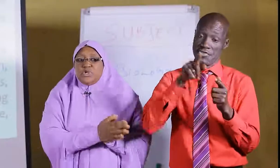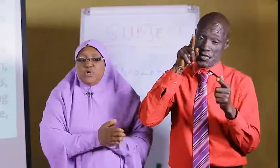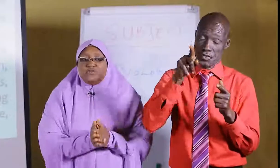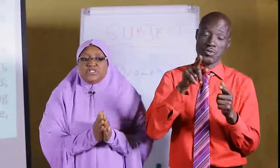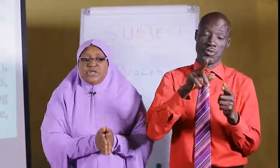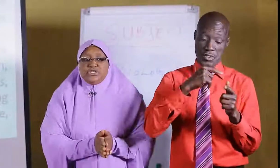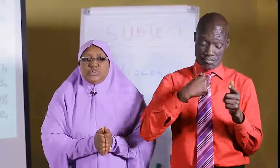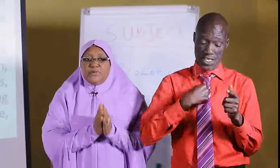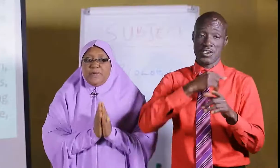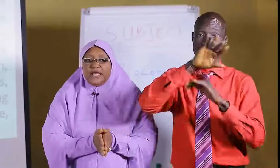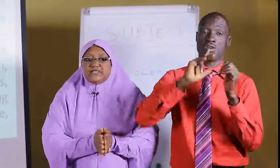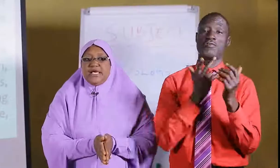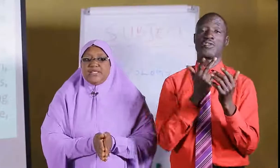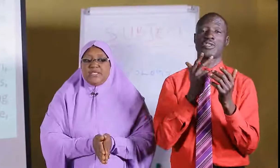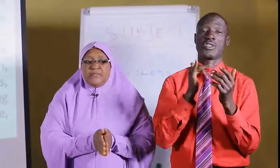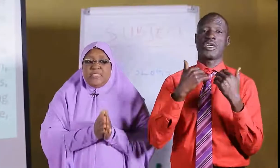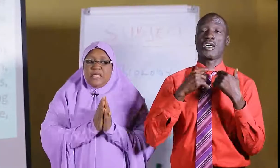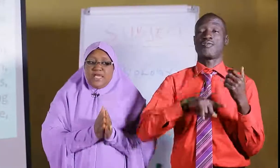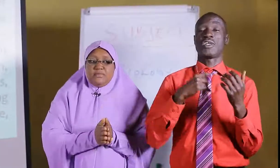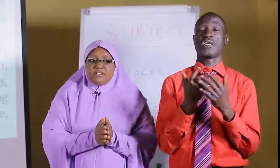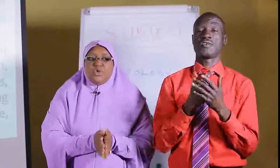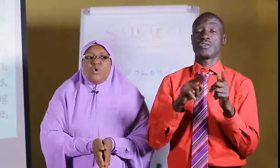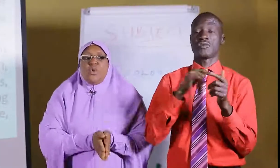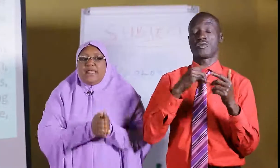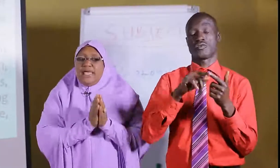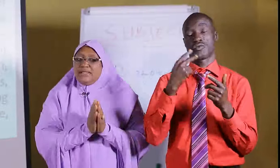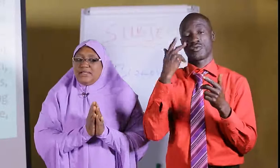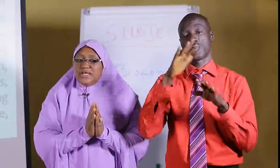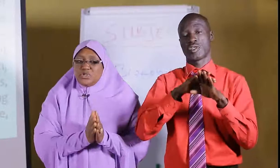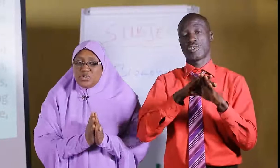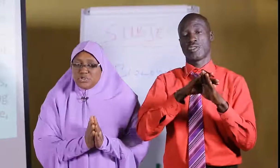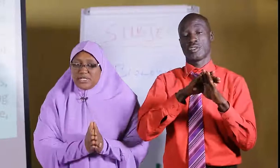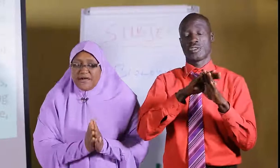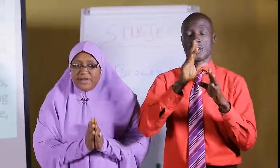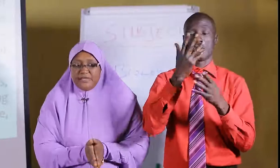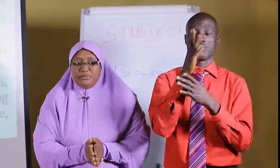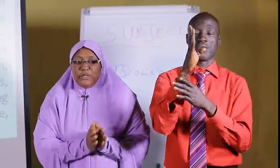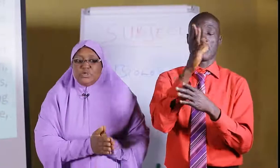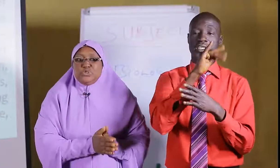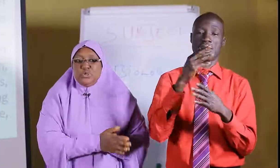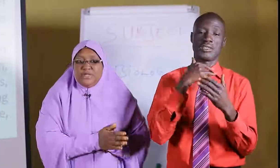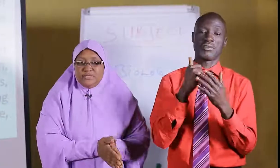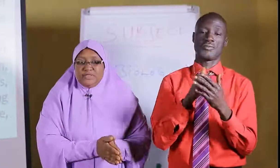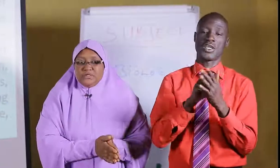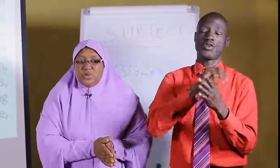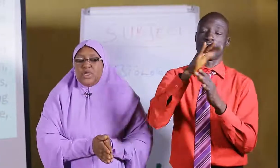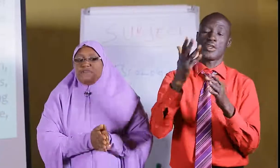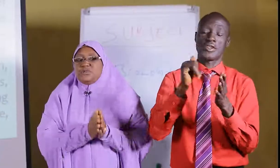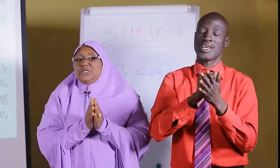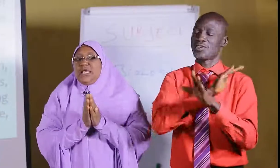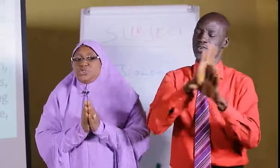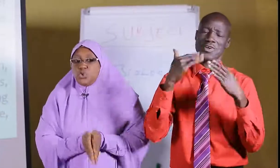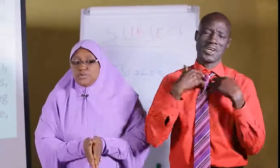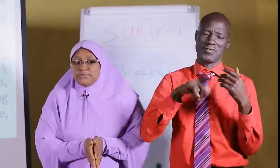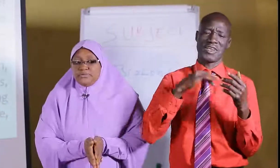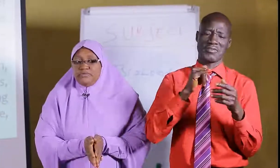with the study of these creatures, the plants and the animals. While anything that does not have life belongs to non-living thing. We have